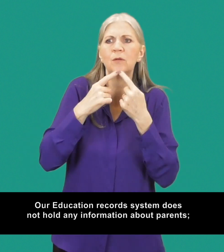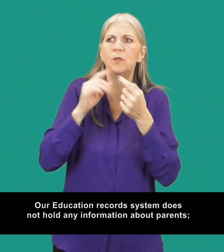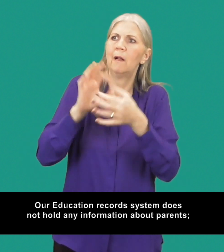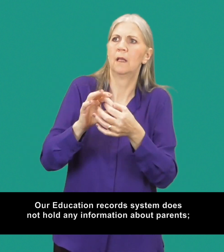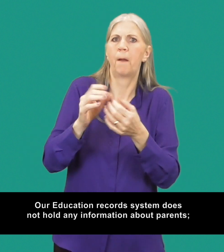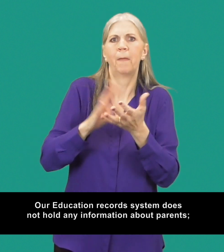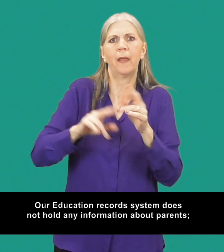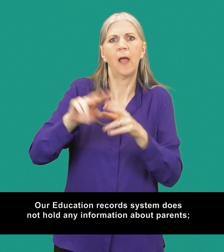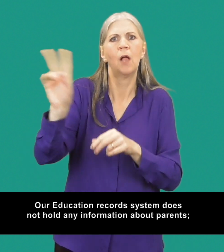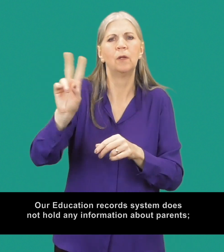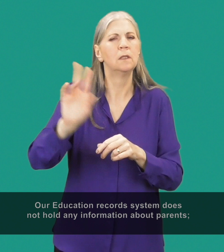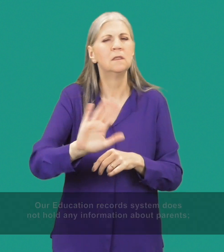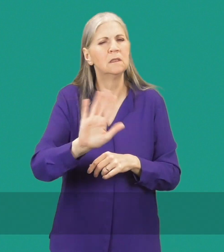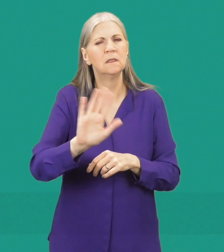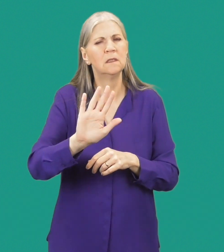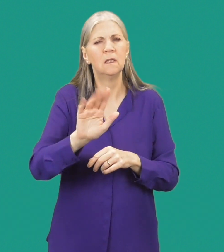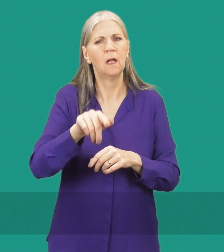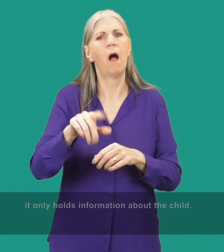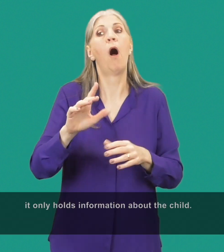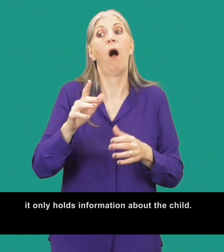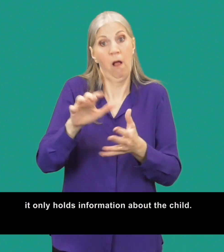It only holds information about the child.